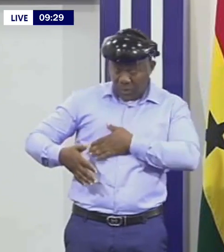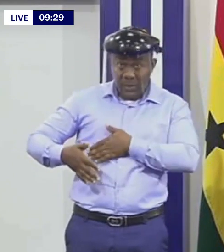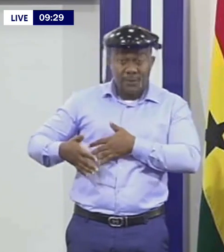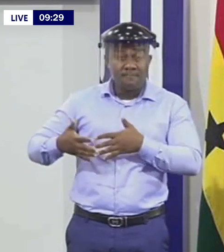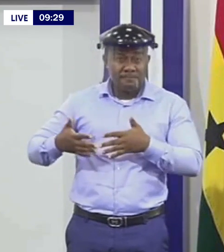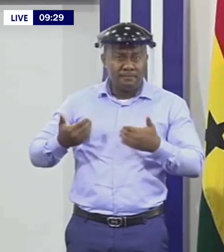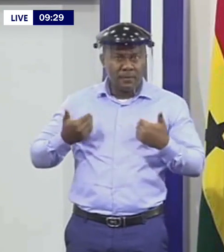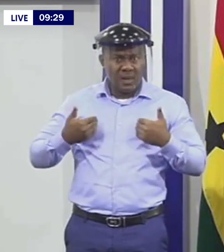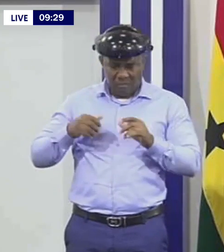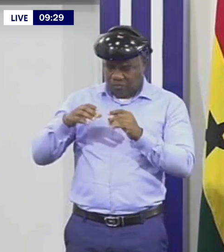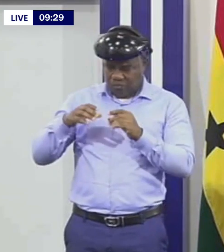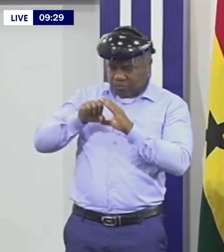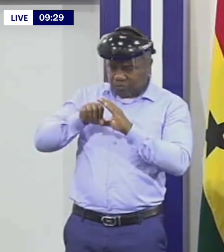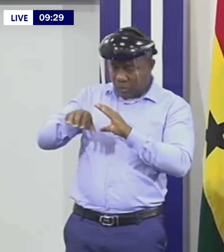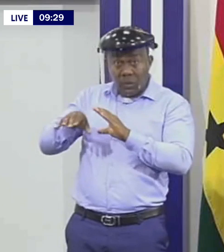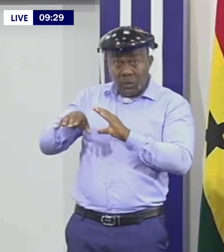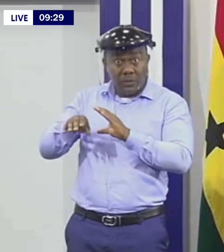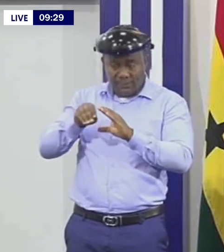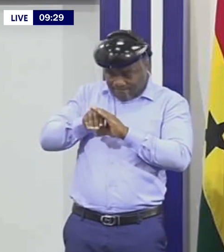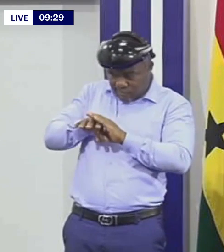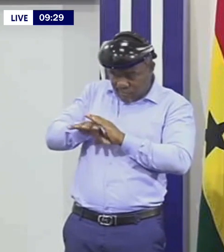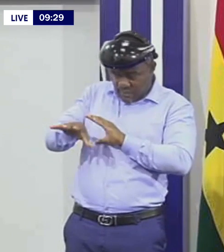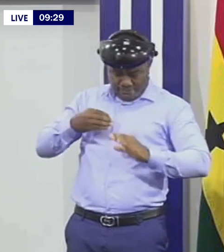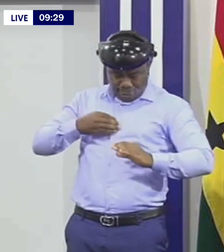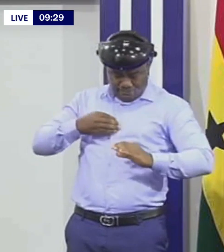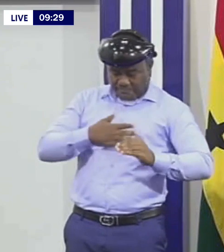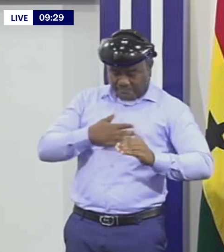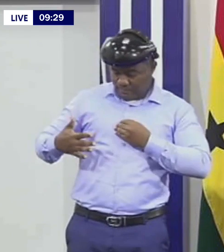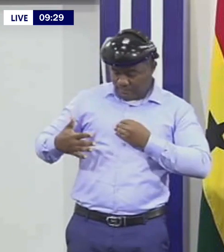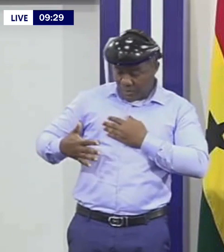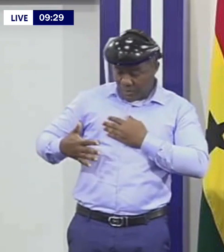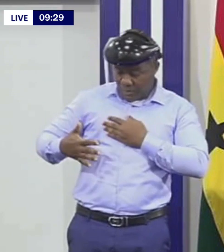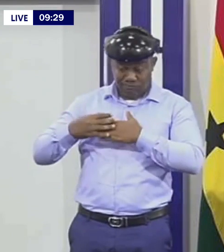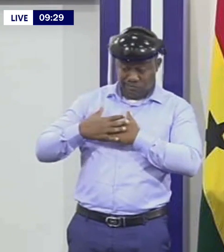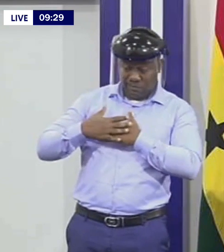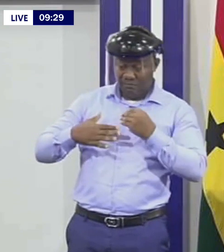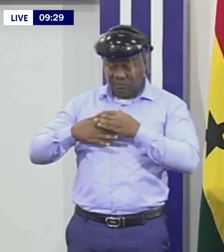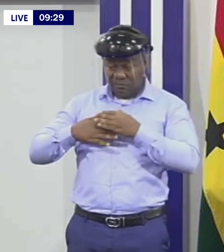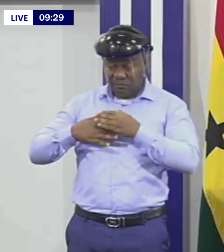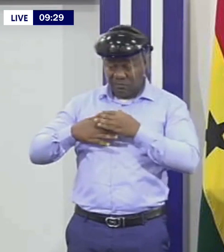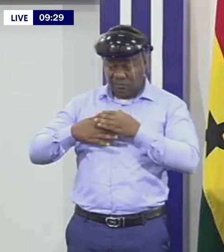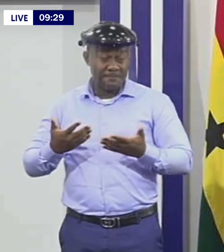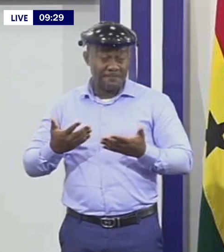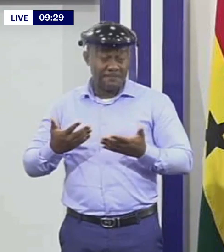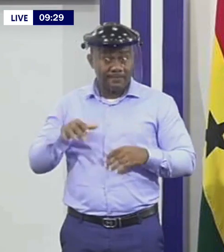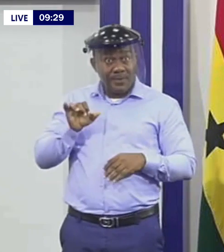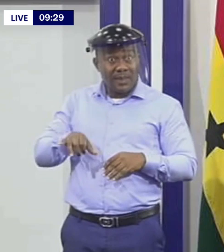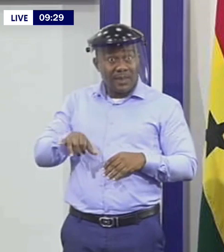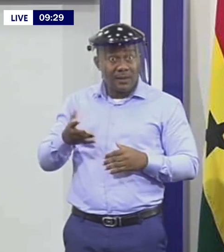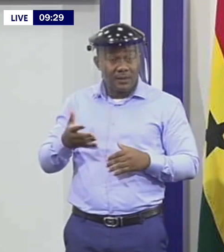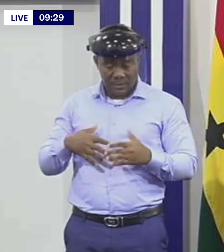then used to enter the cells. The virus damage